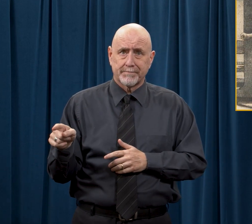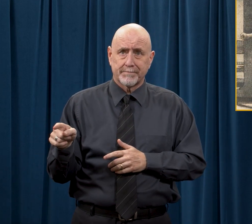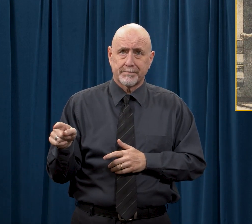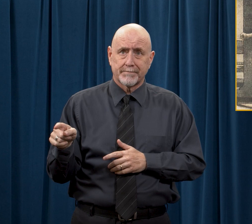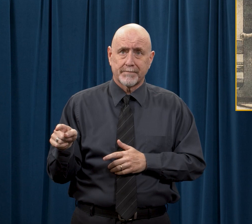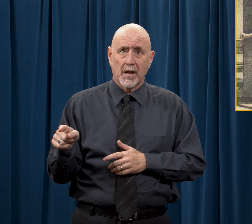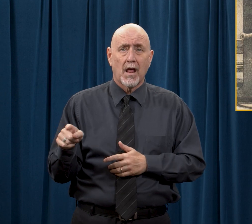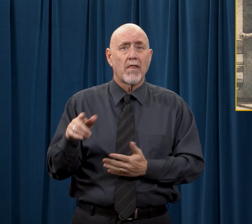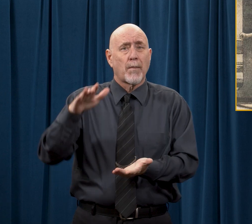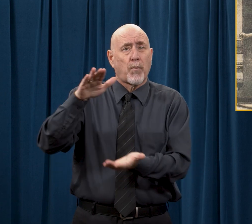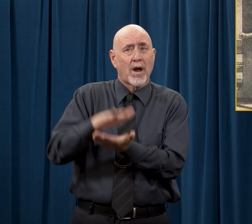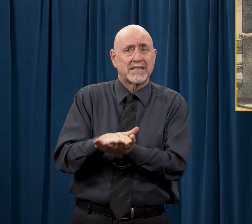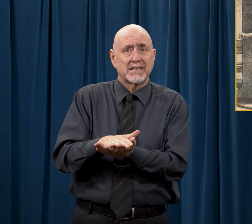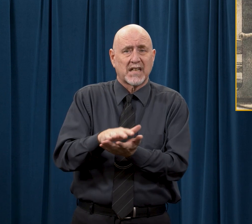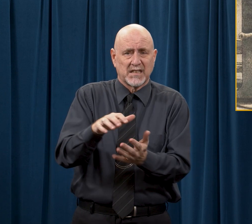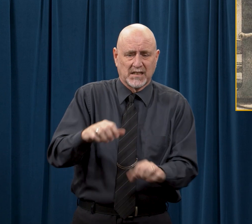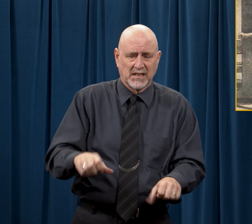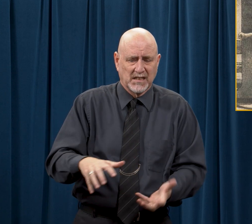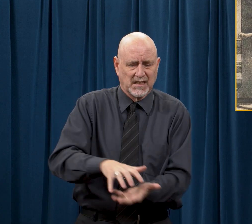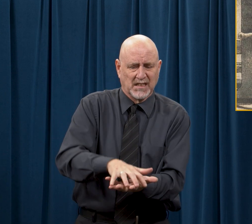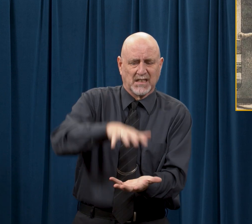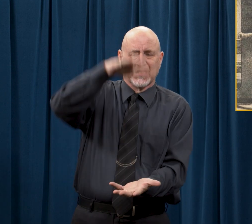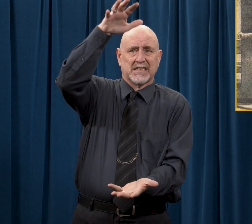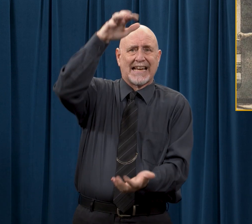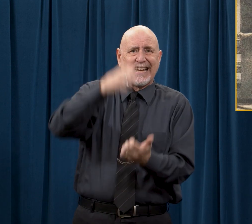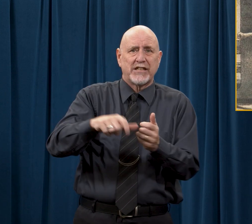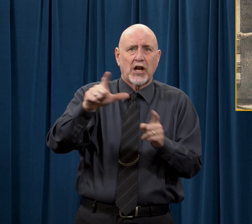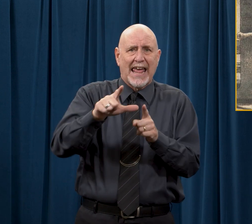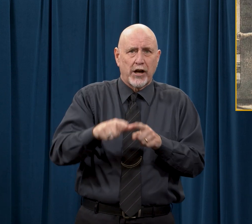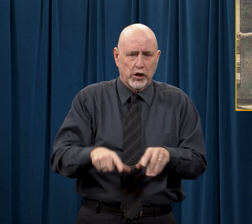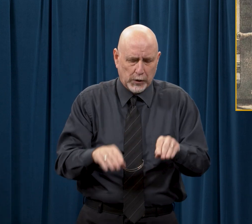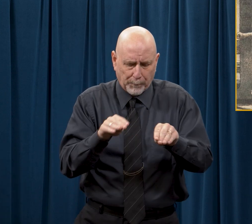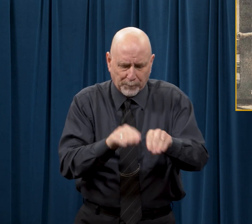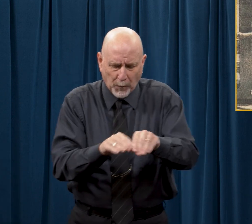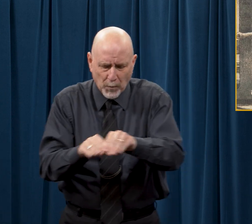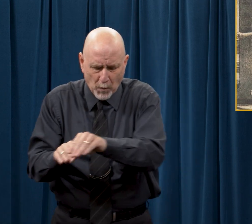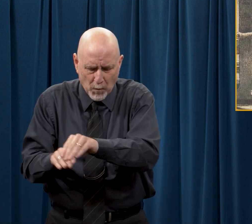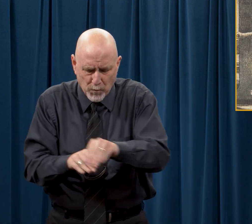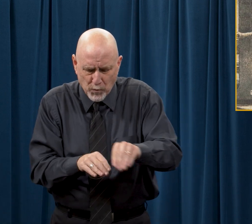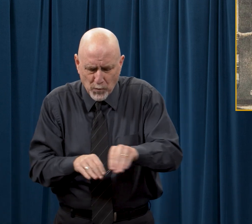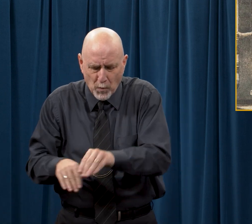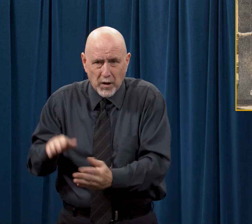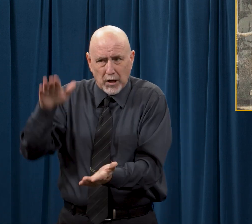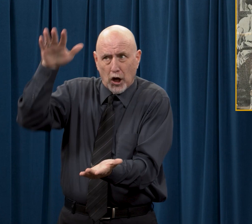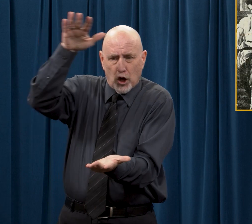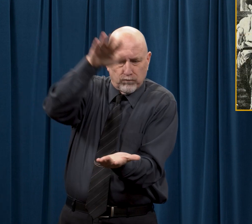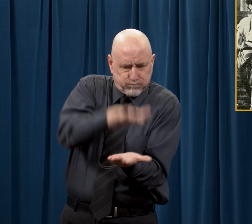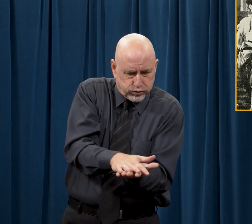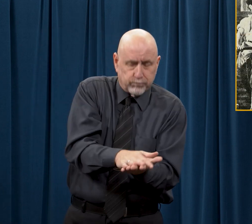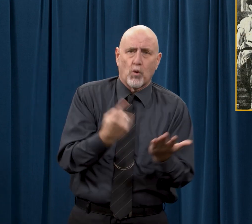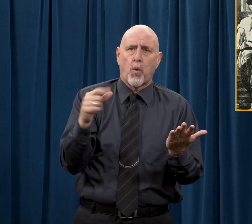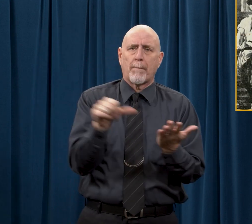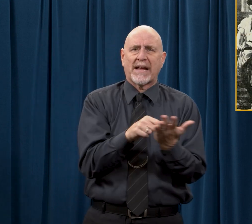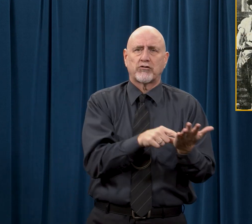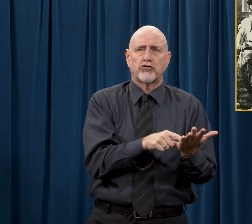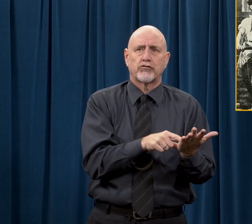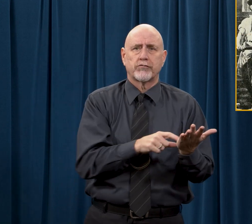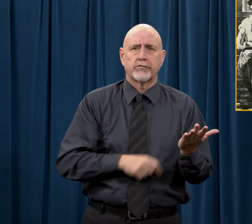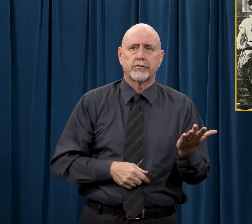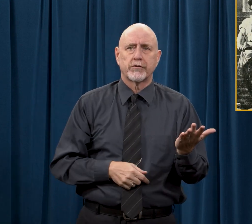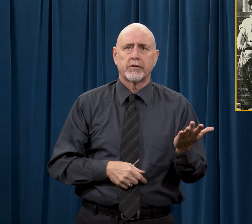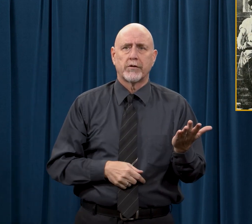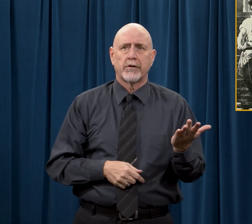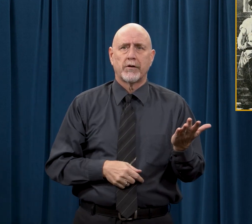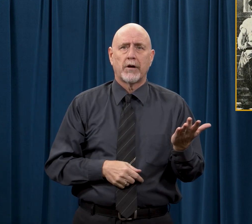process. This press had to be lifted up and every letter typeset just for one page.